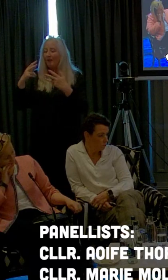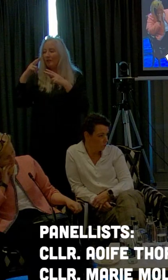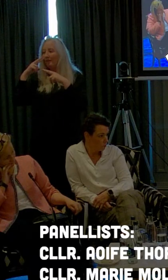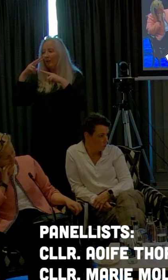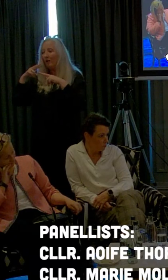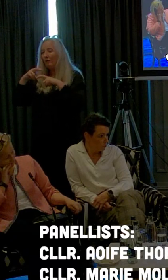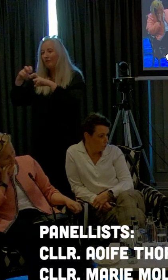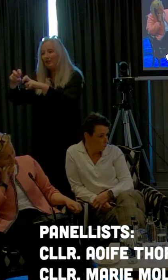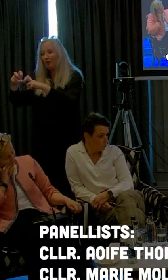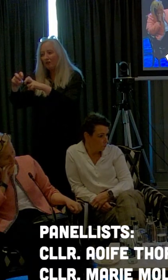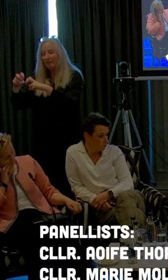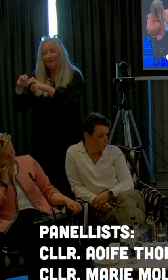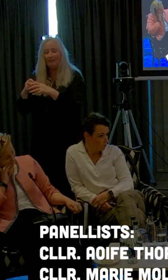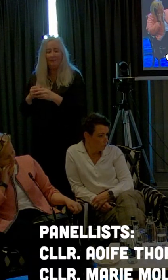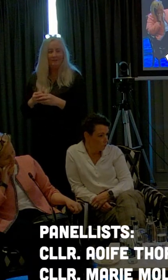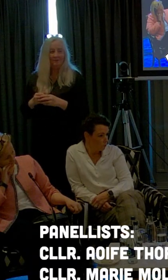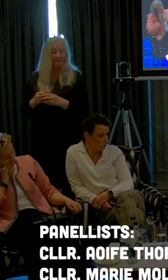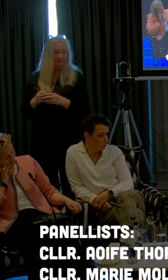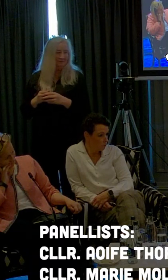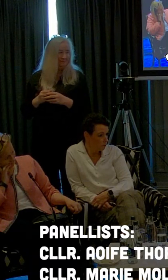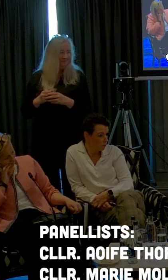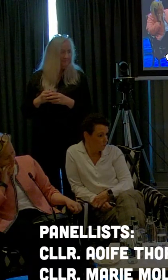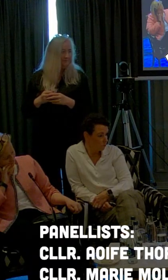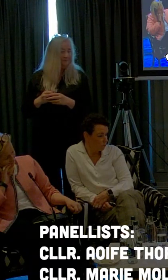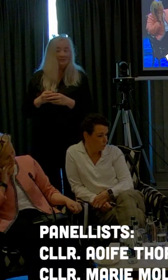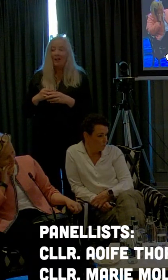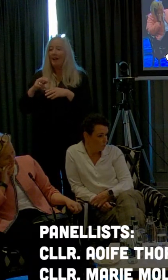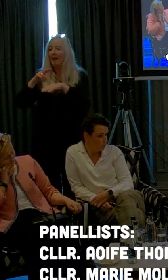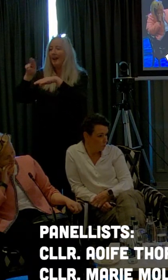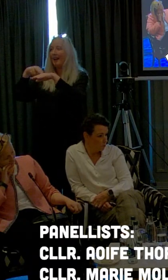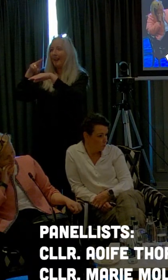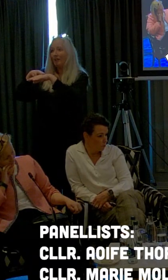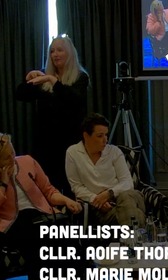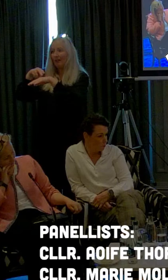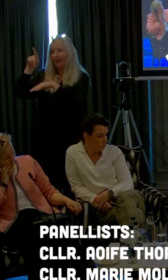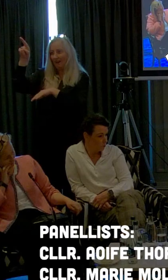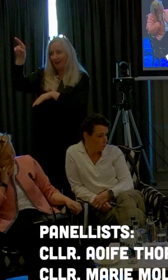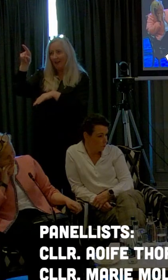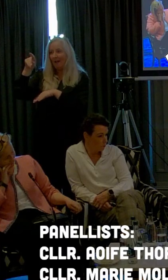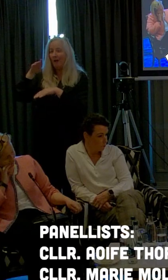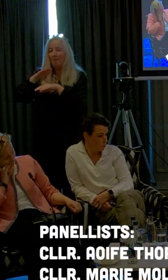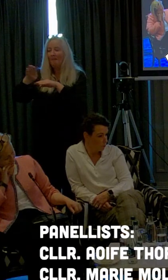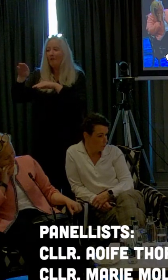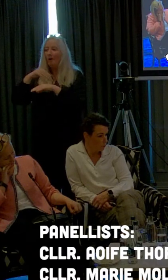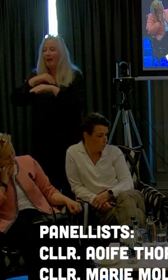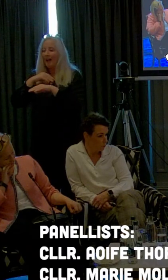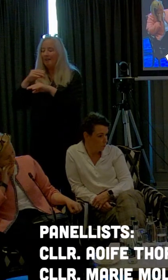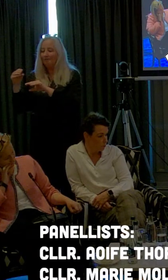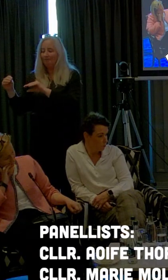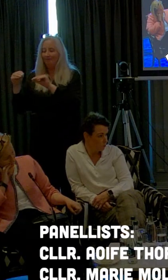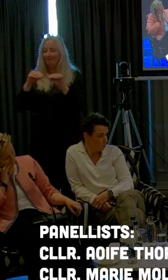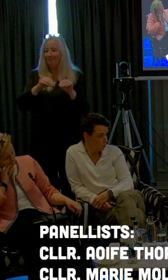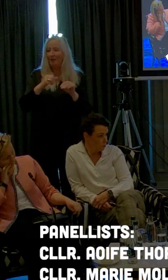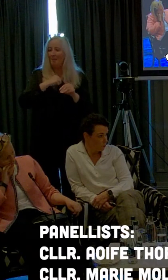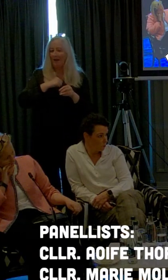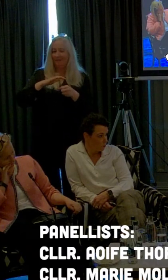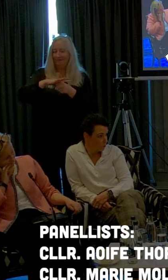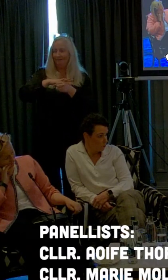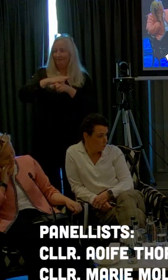Tralee and nationally before I moved my private member's motion on